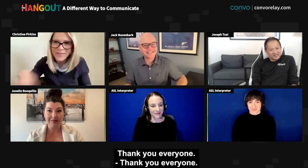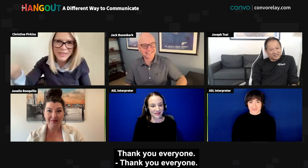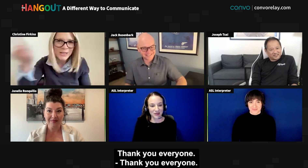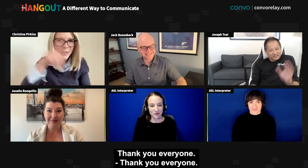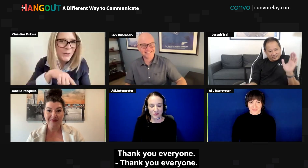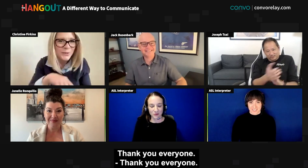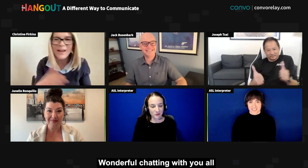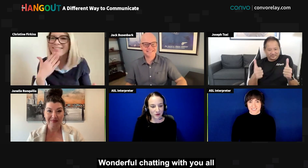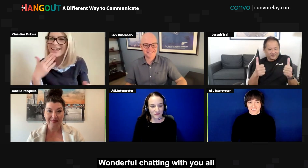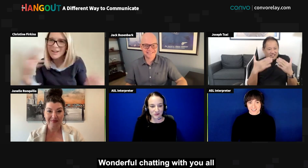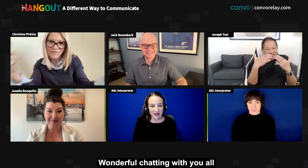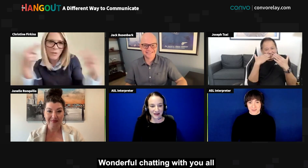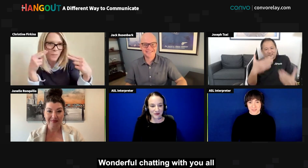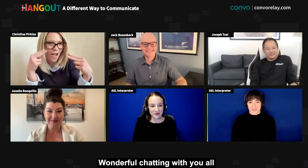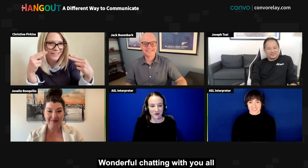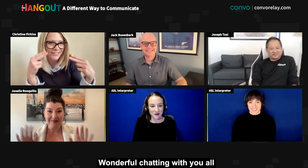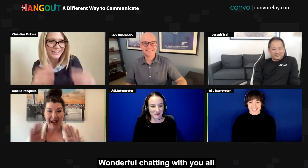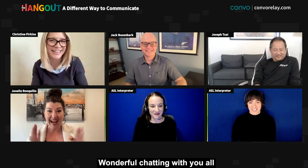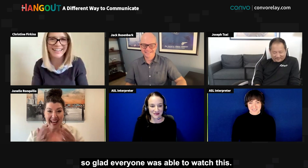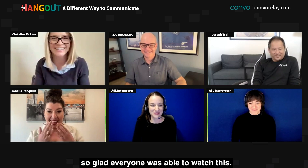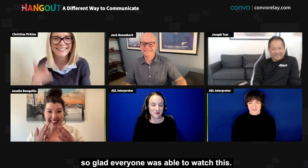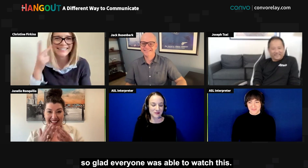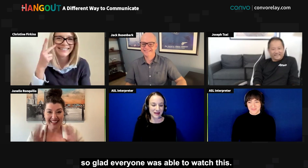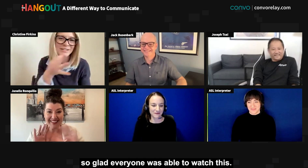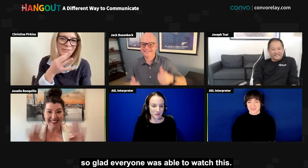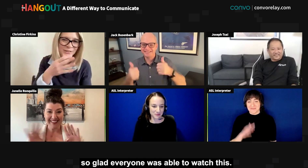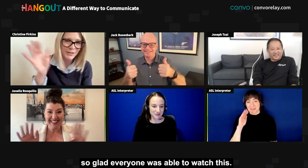Thank you, everyone. Wonderful chatting with you all. So glad everyone was able to